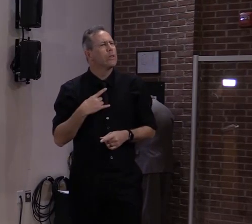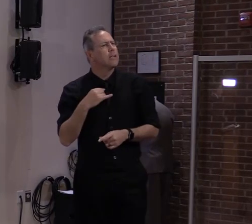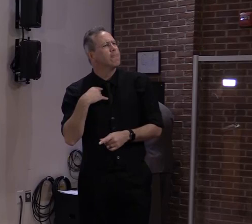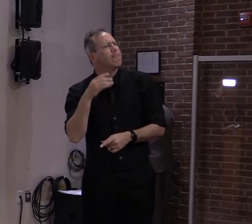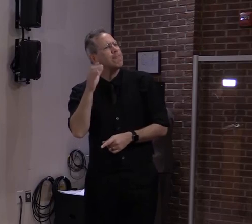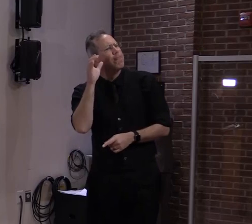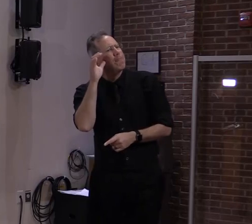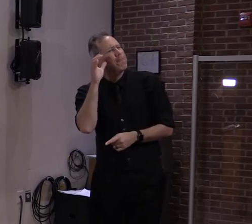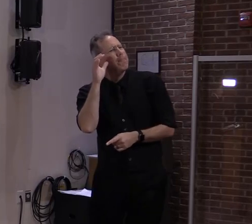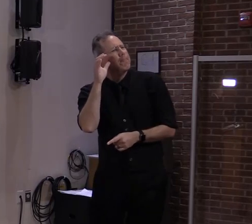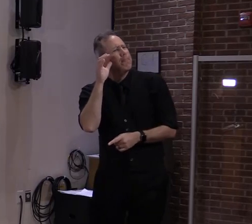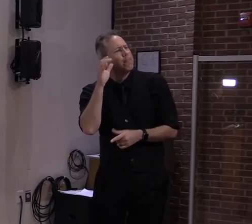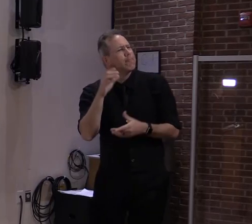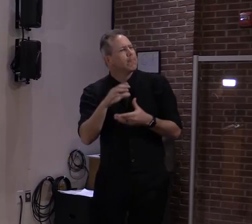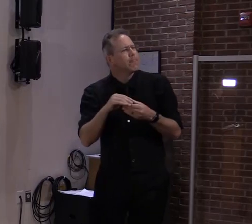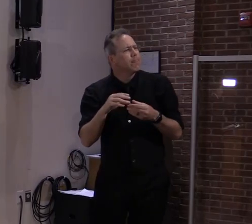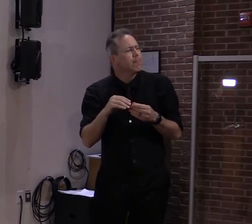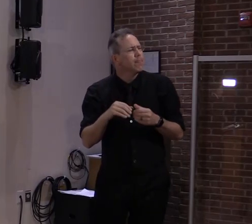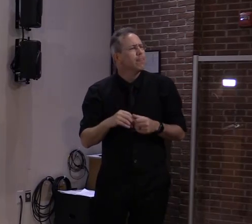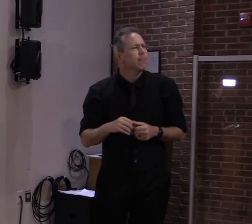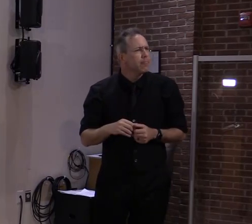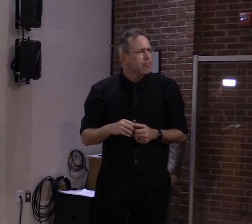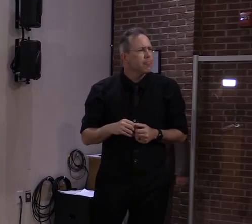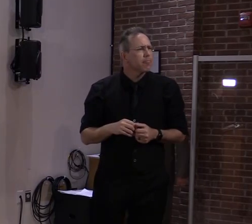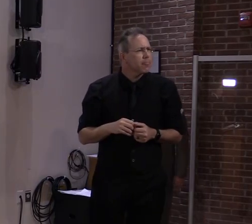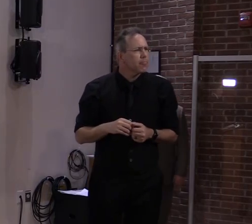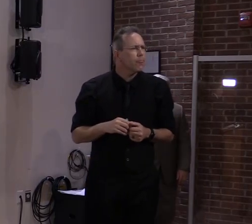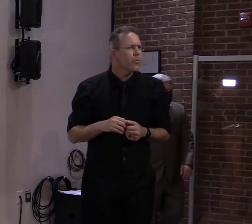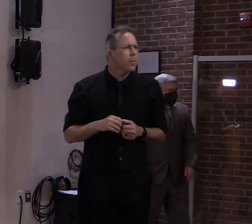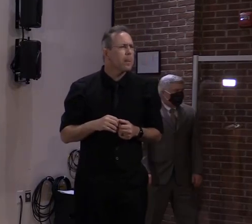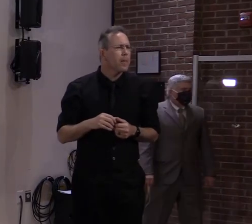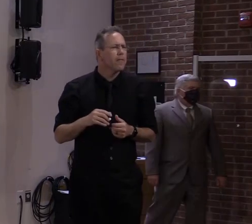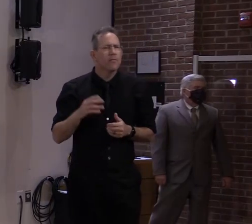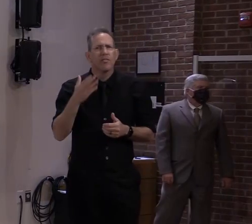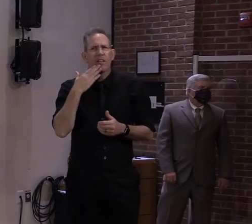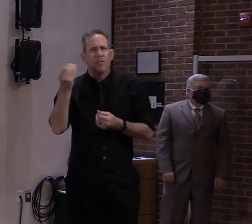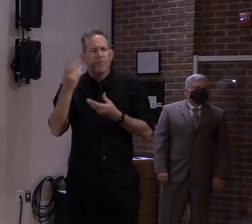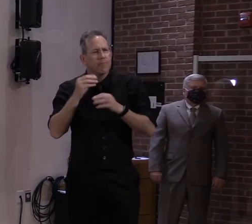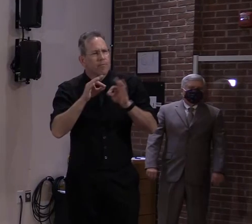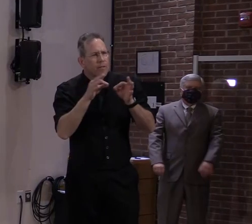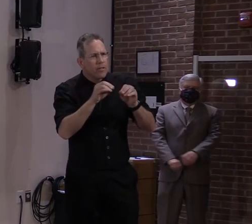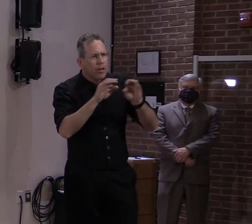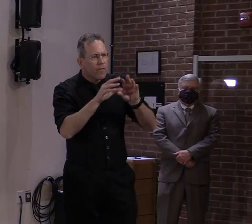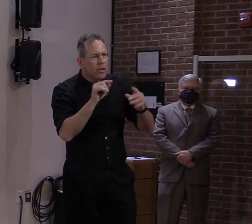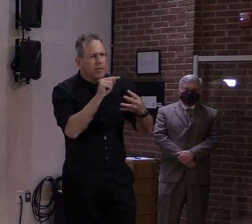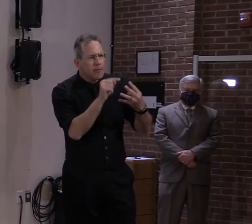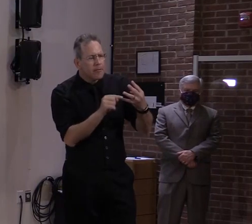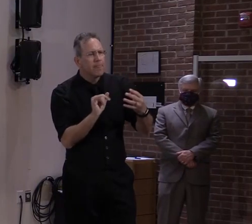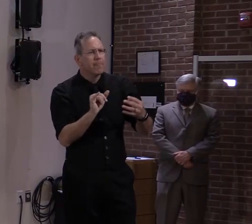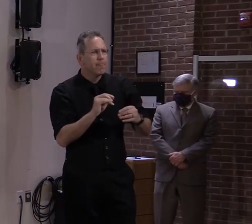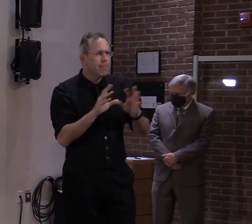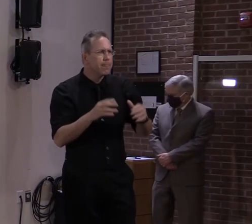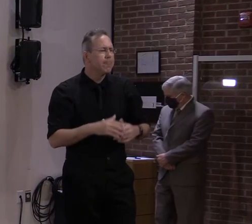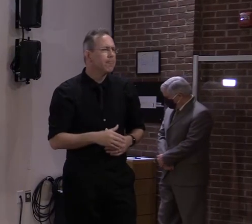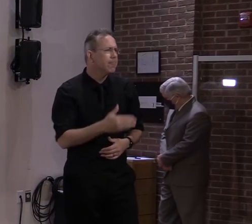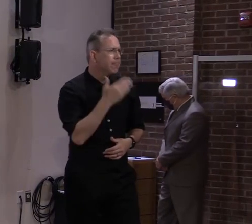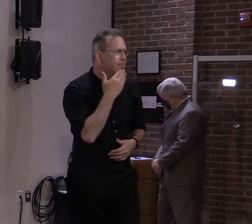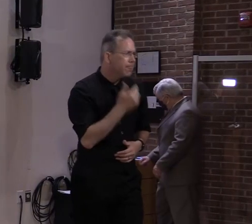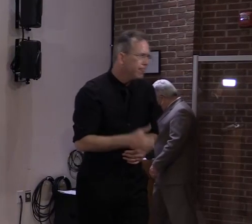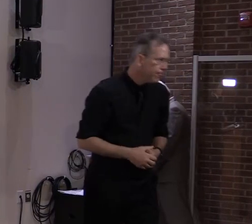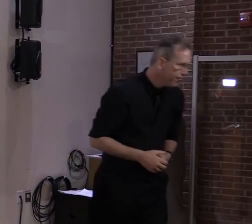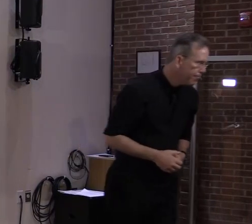state when they hear from the feds. Okay. Thank you. Devin Bates, Local 22, Local